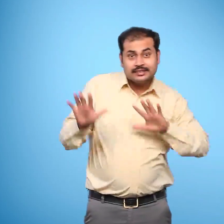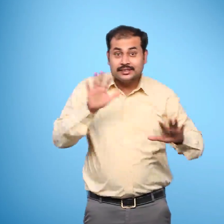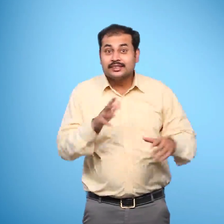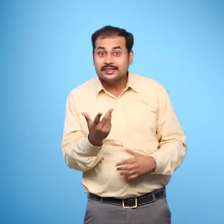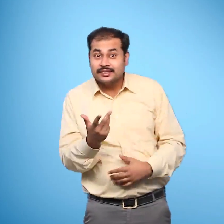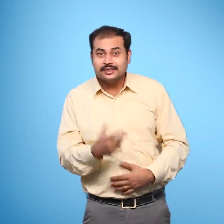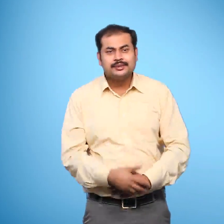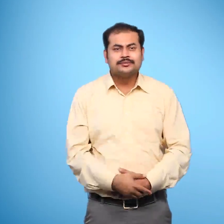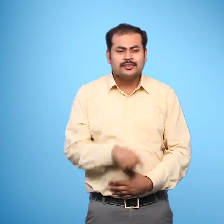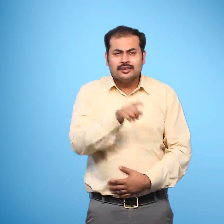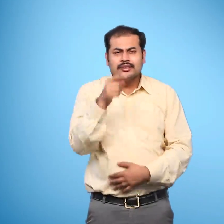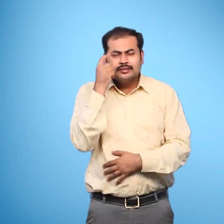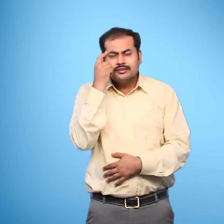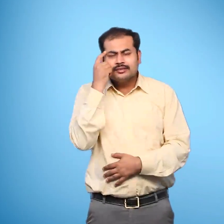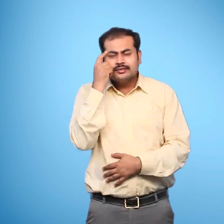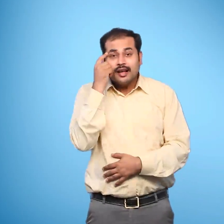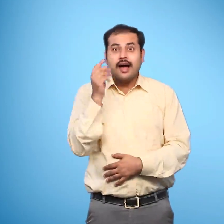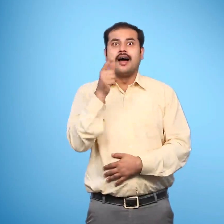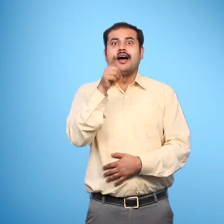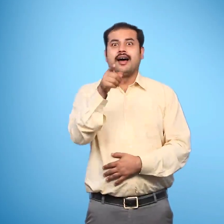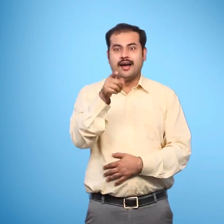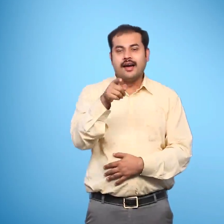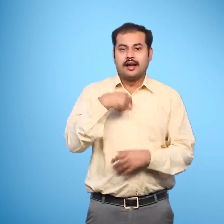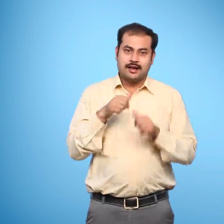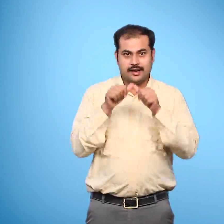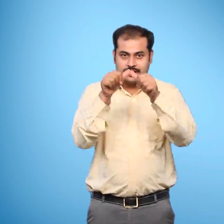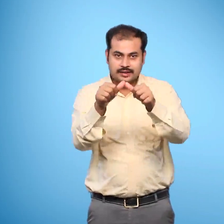Activity. Guess and tell.